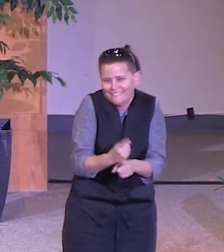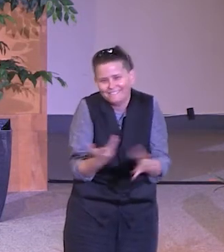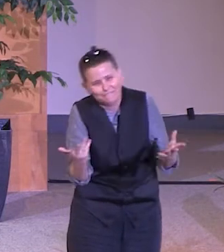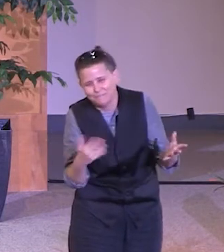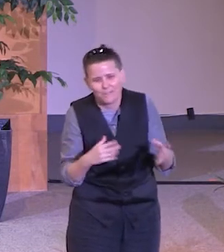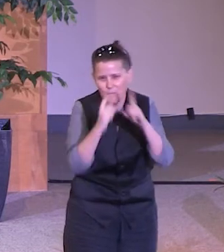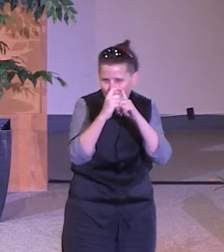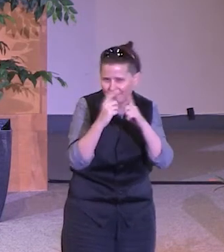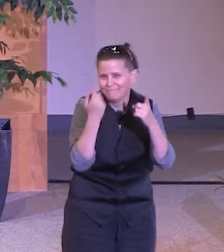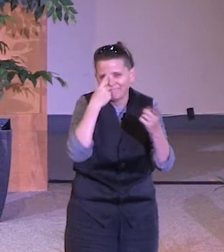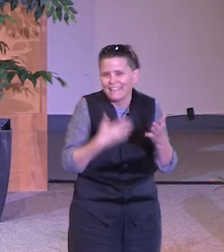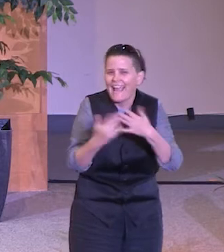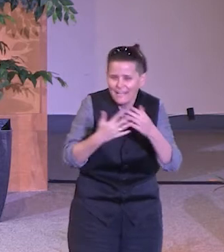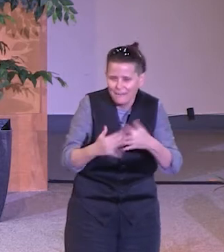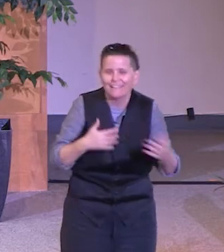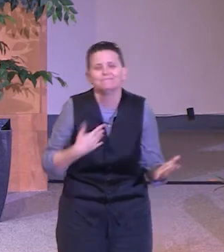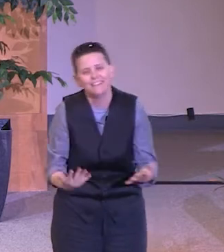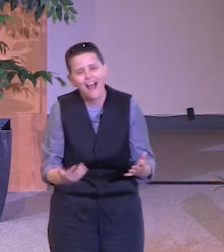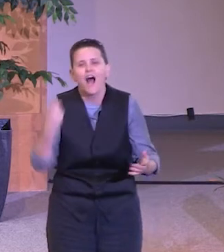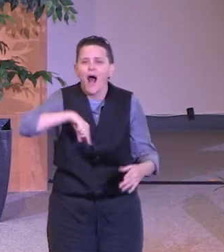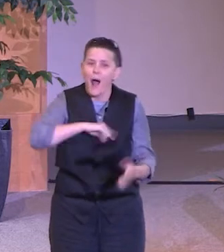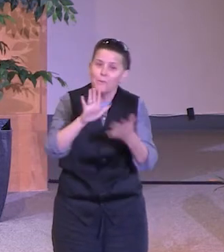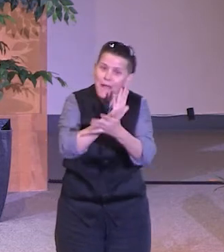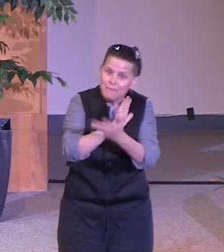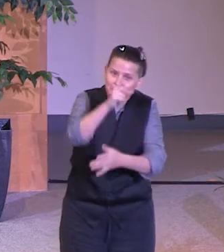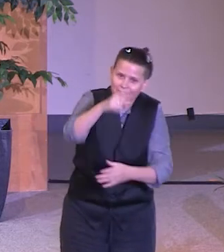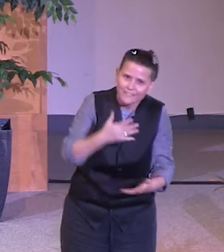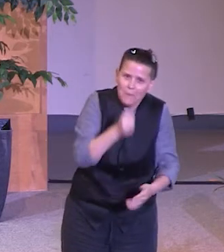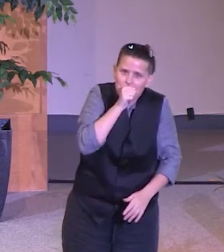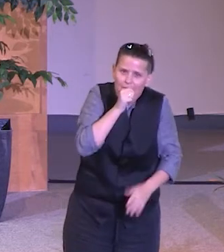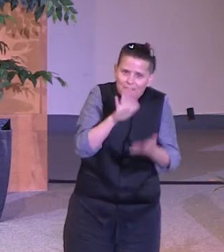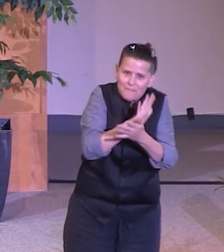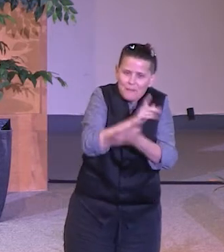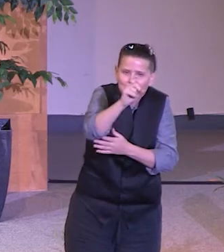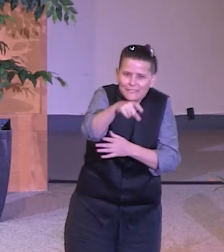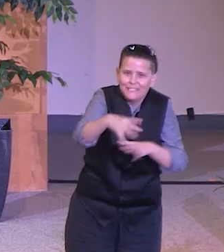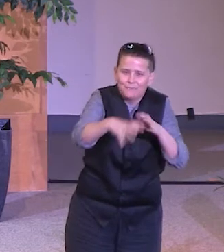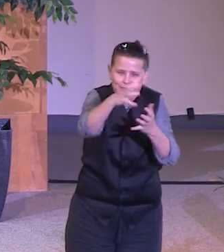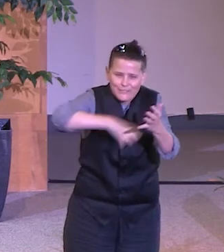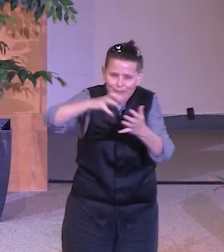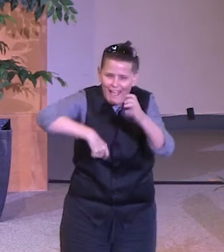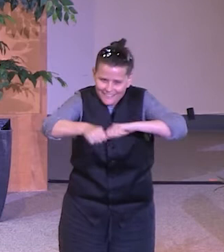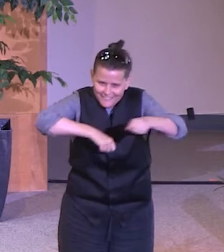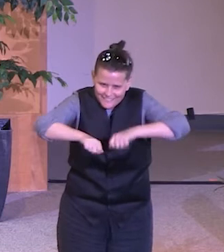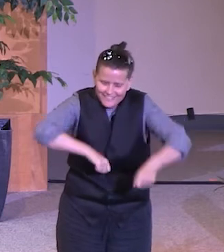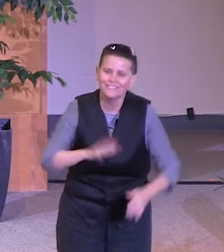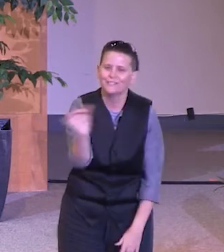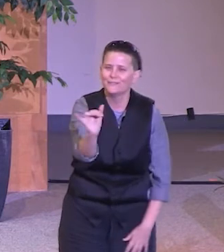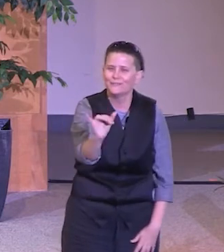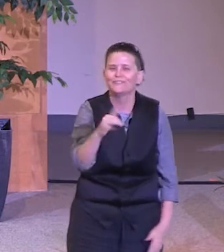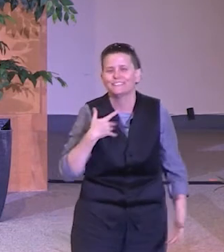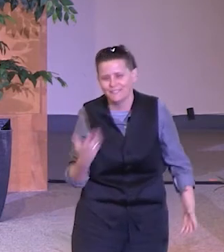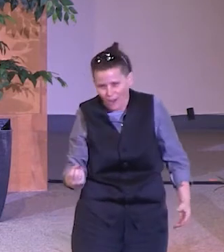service. Our unit teams will be there to support you. For $10 a box, you can drop off your documents and we will shred them for